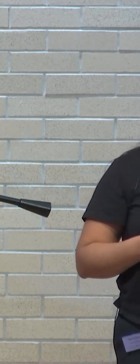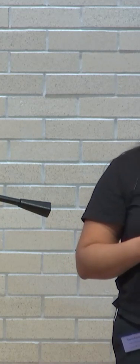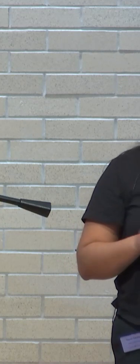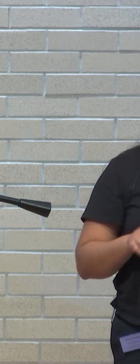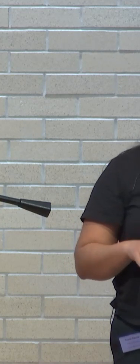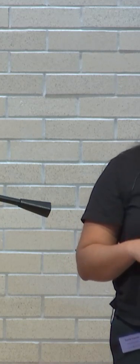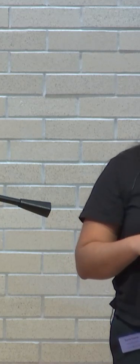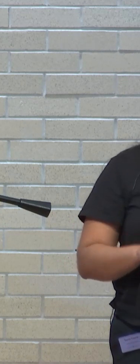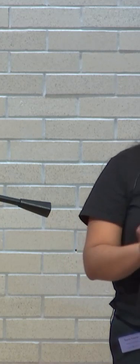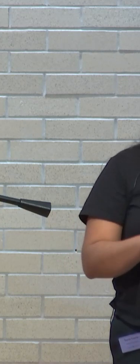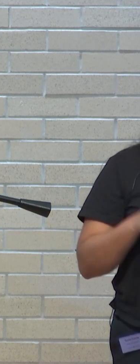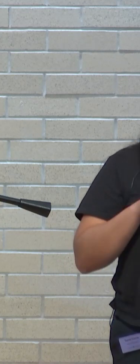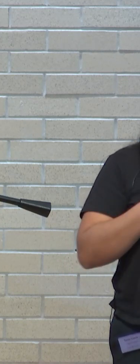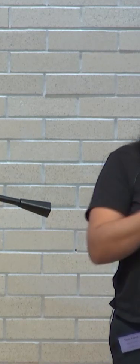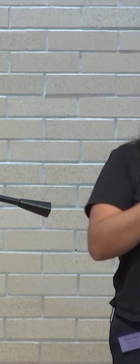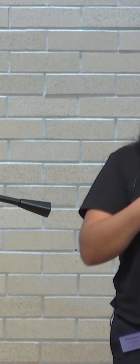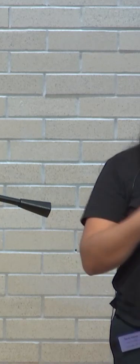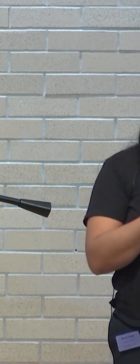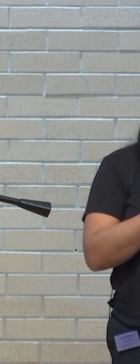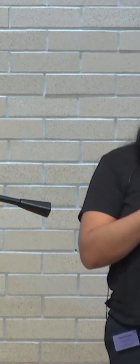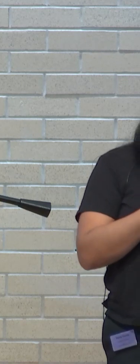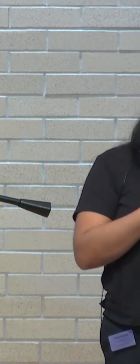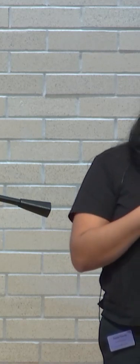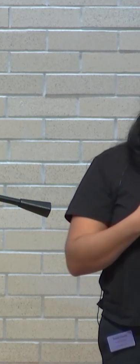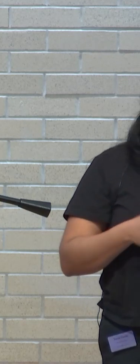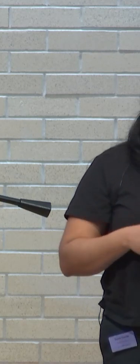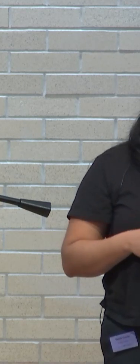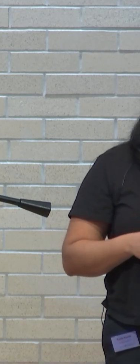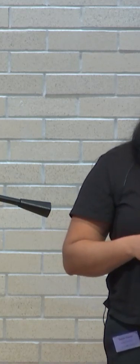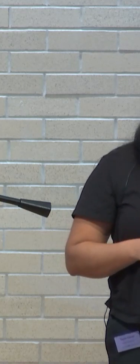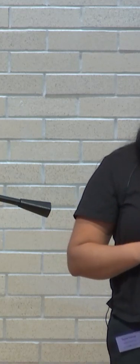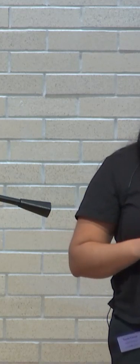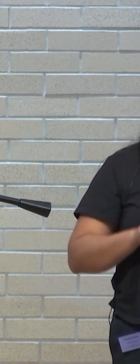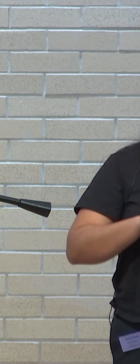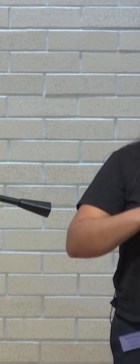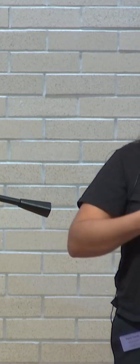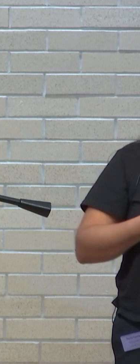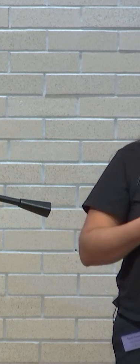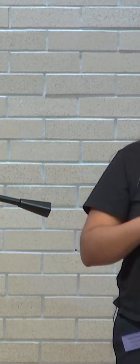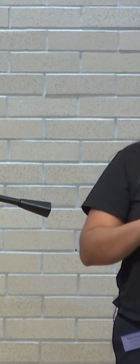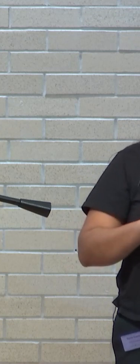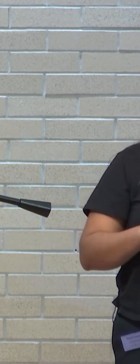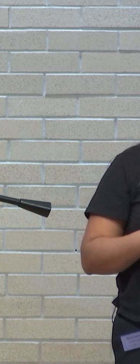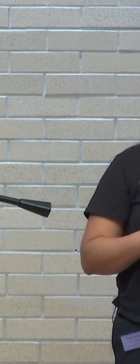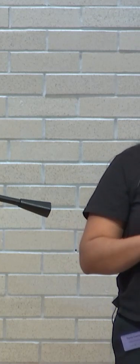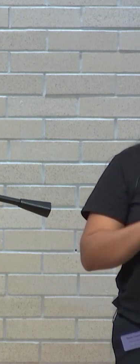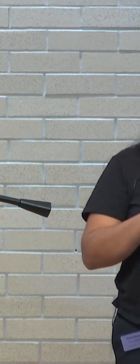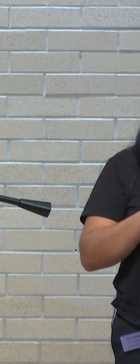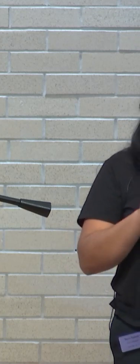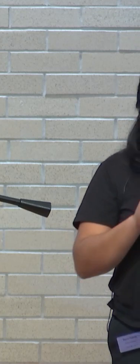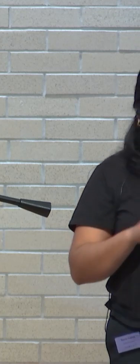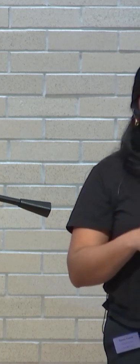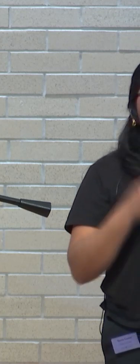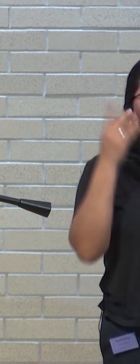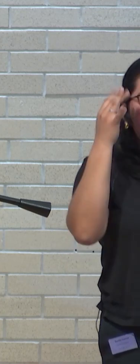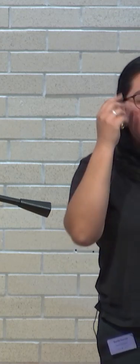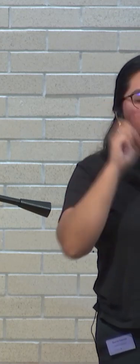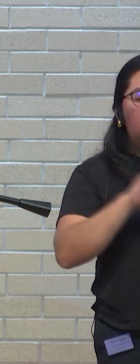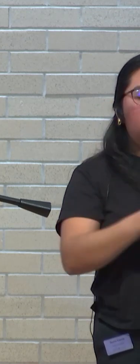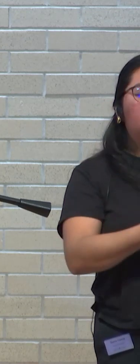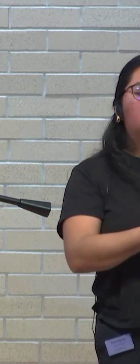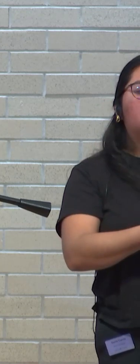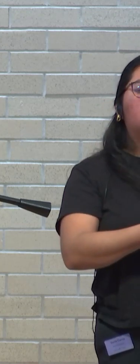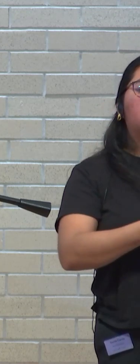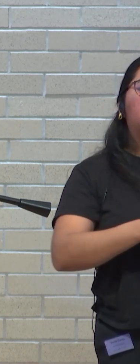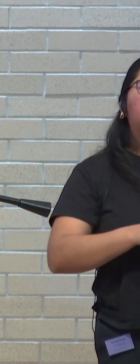When I would hear these comments, I was confused as to why they were being said. I began to question the friendships that I had with these people. As the